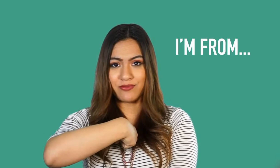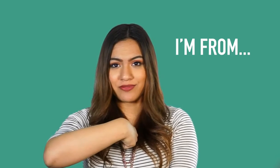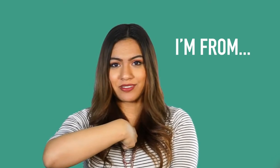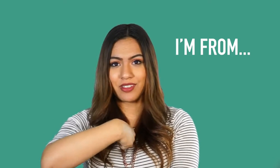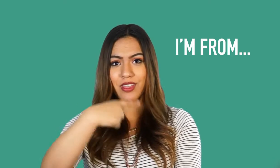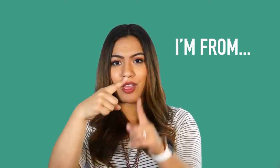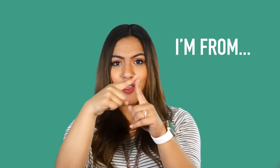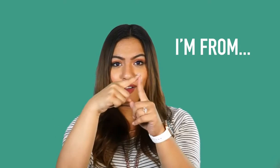yourself,